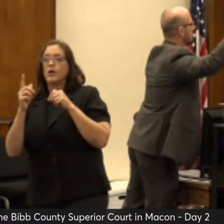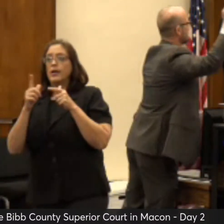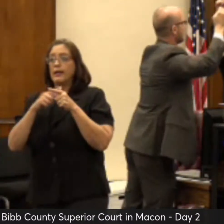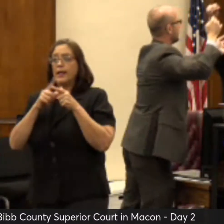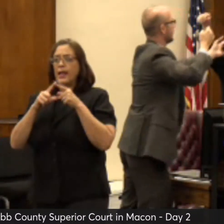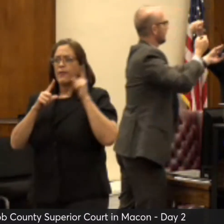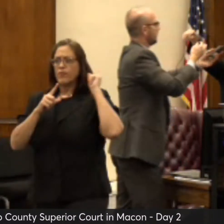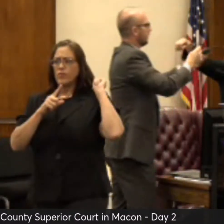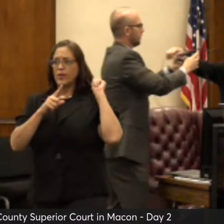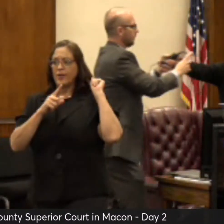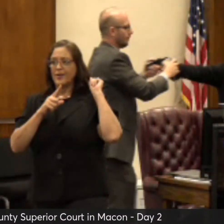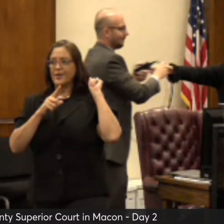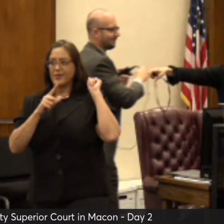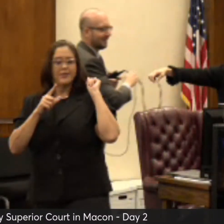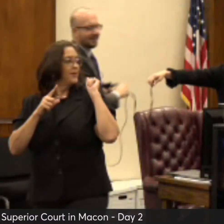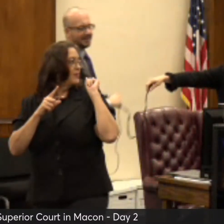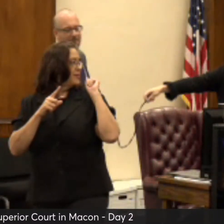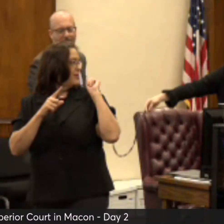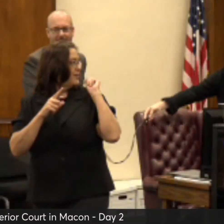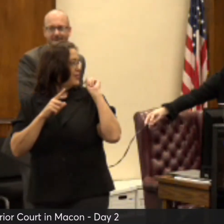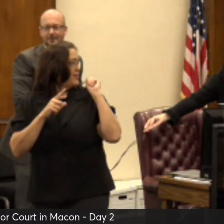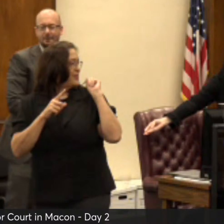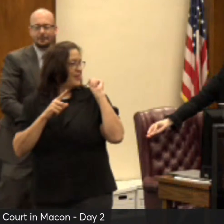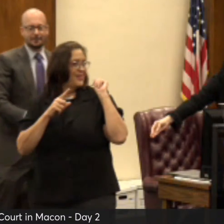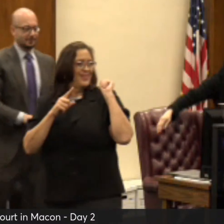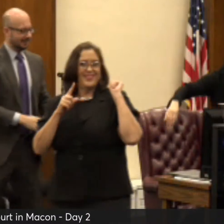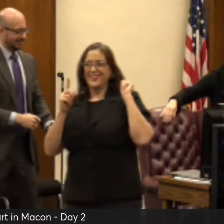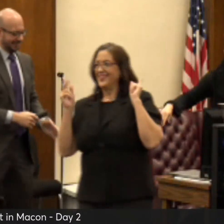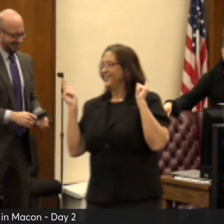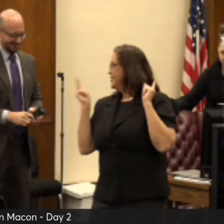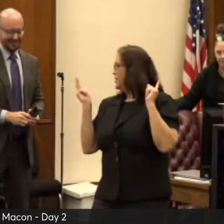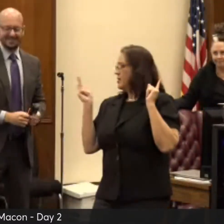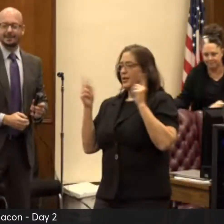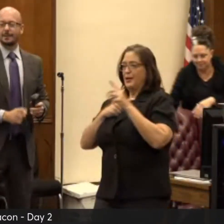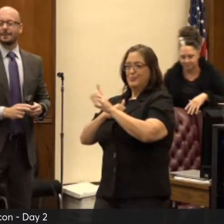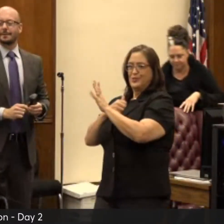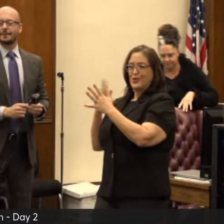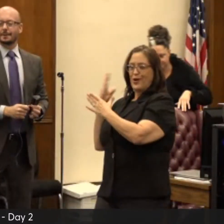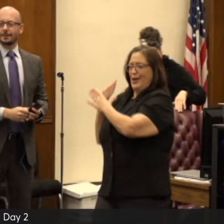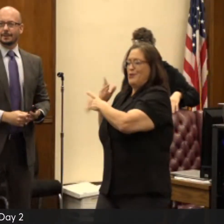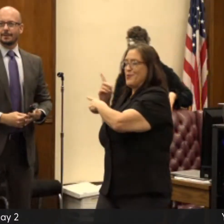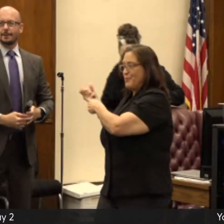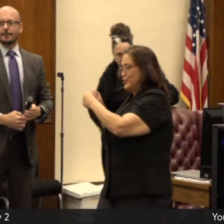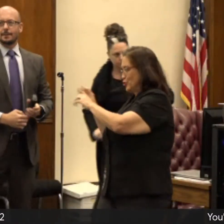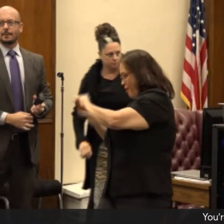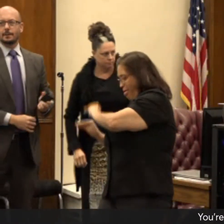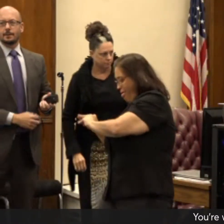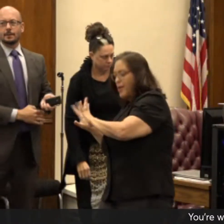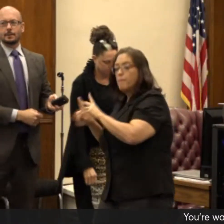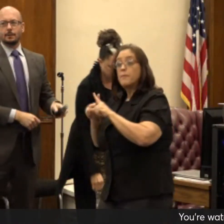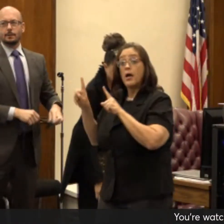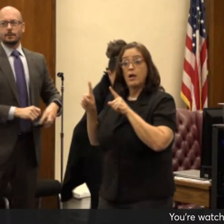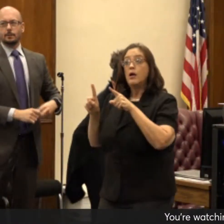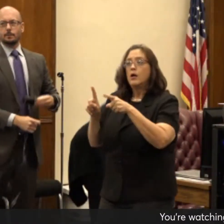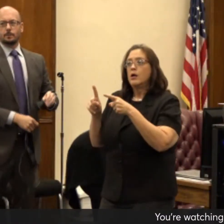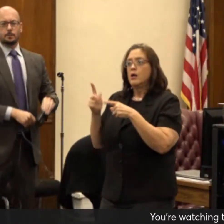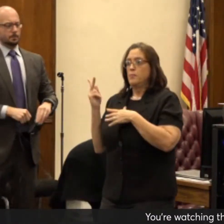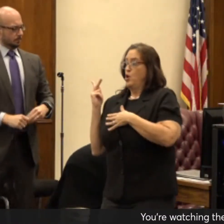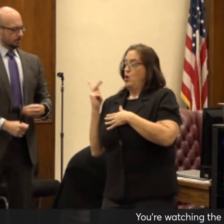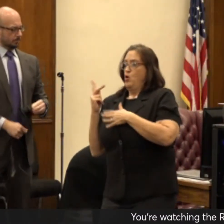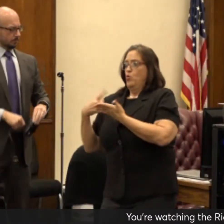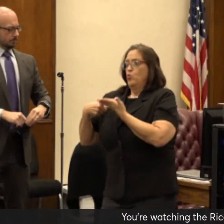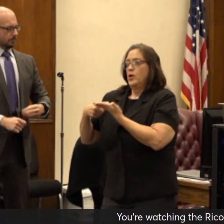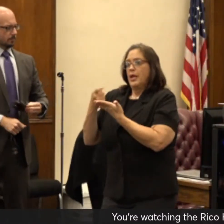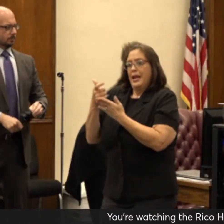Mr. Oldham and I, sorry to put him on the spot when he was trying to deconstruct. But we talked a little bit before we started today, just